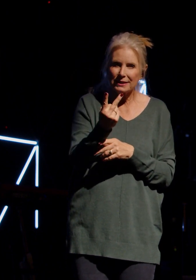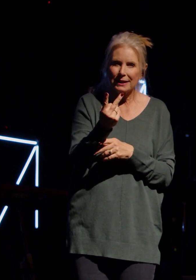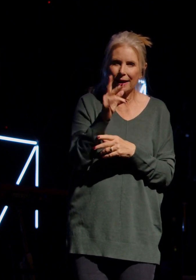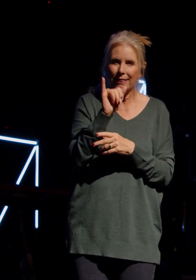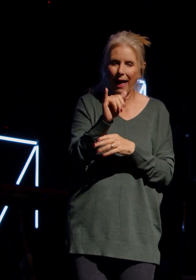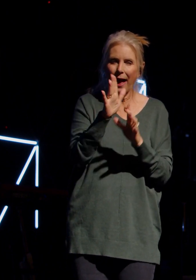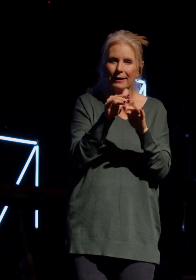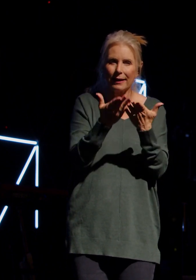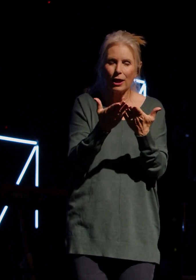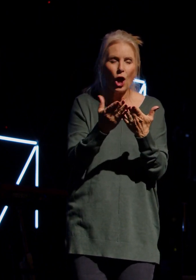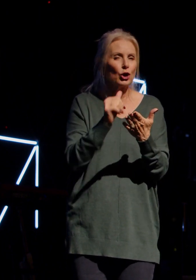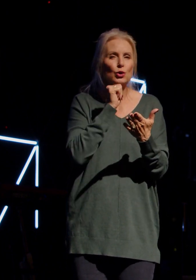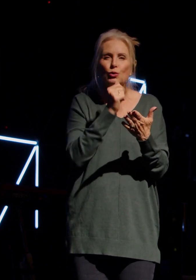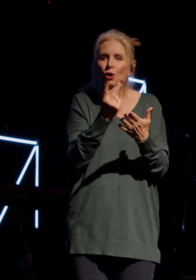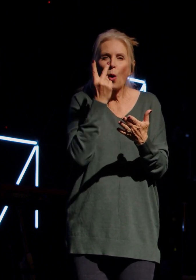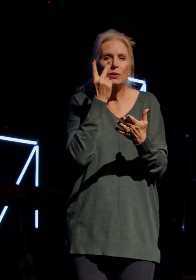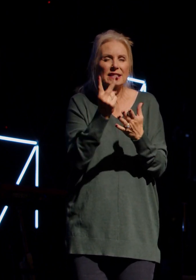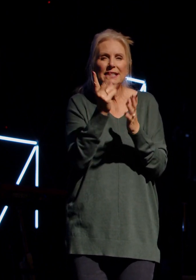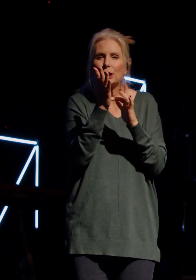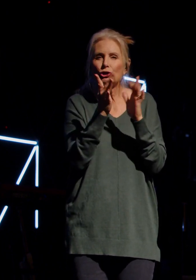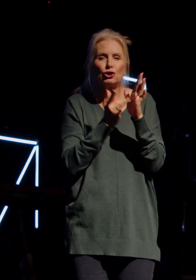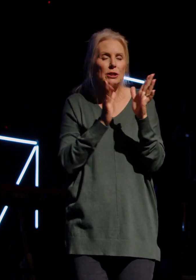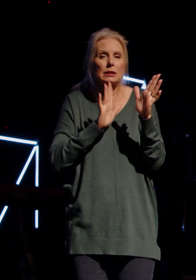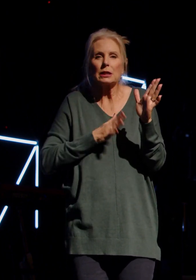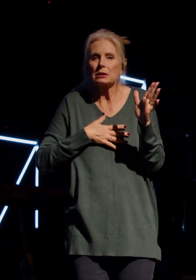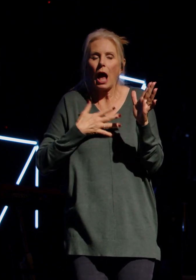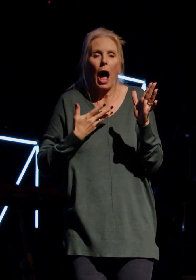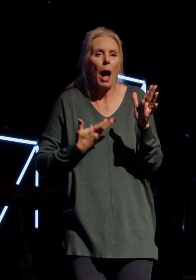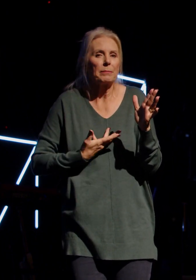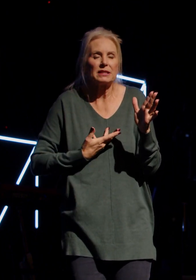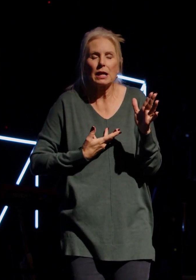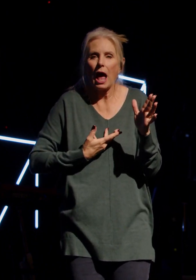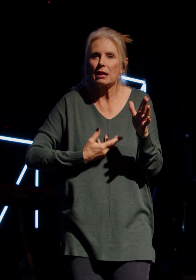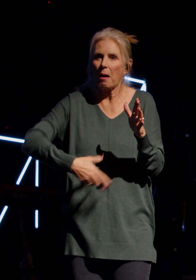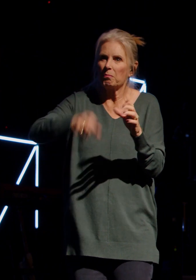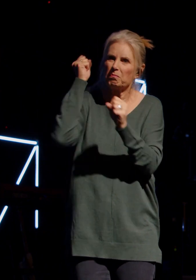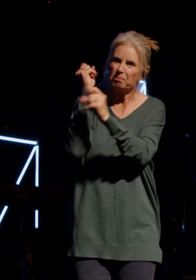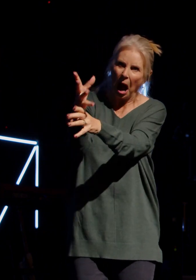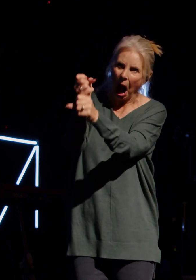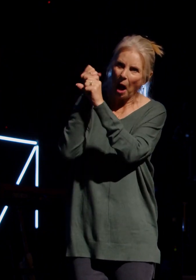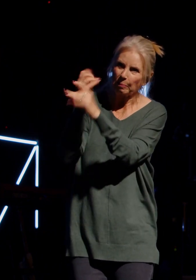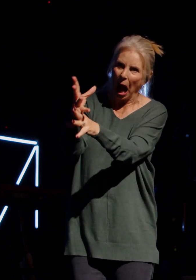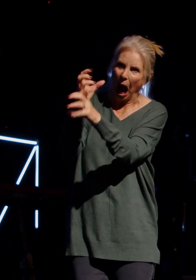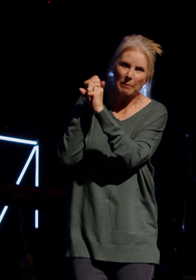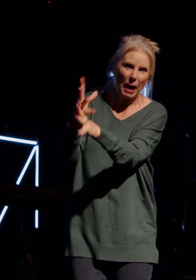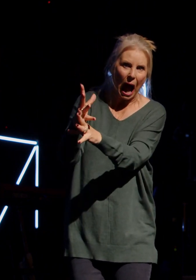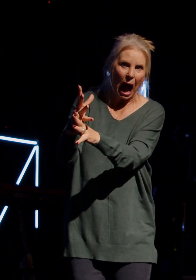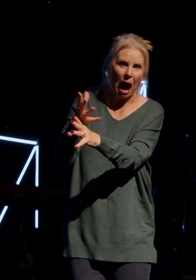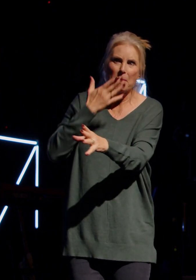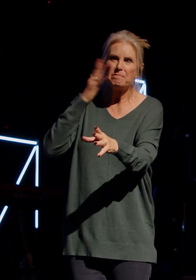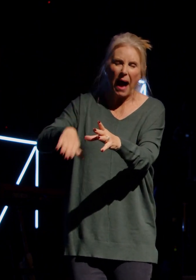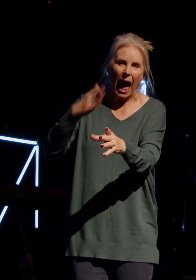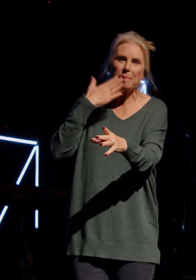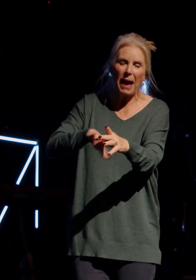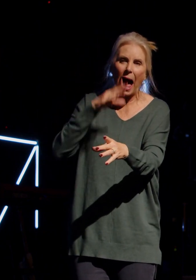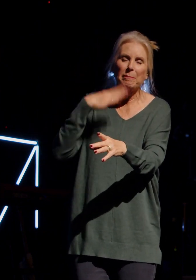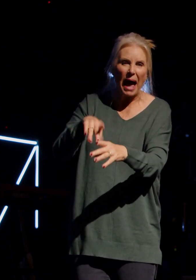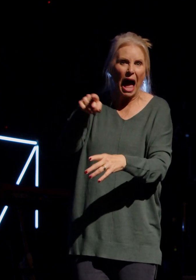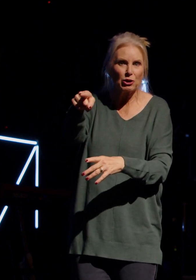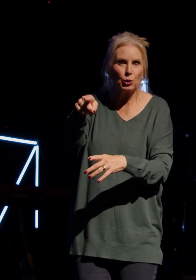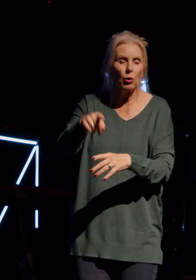You don't see Jesus get too upset where he's just like coming down on unbelievers. Who does he come down